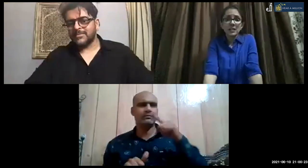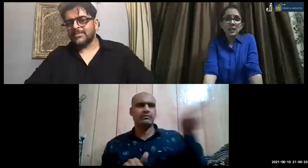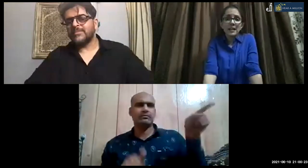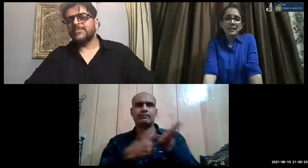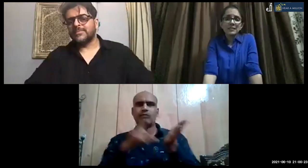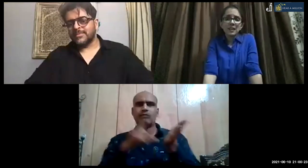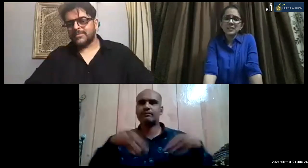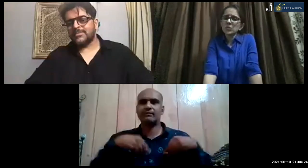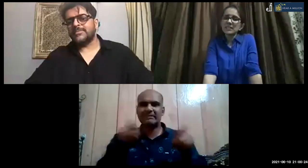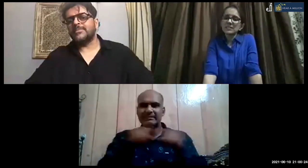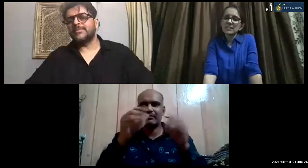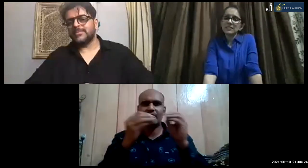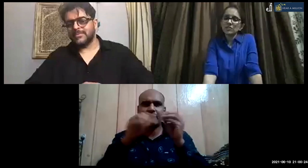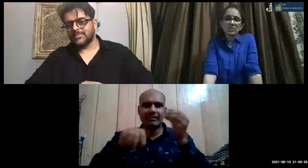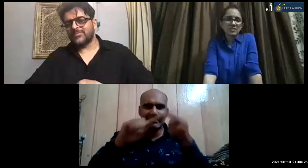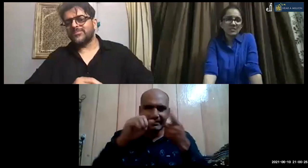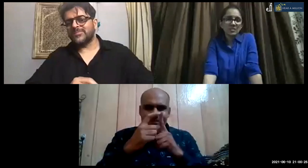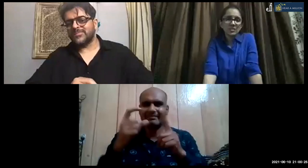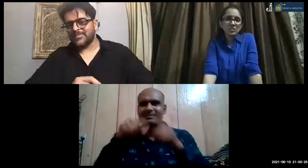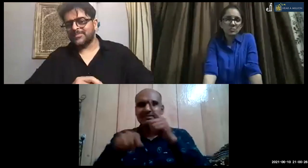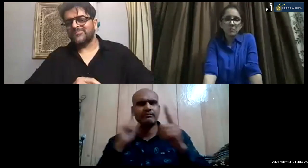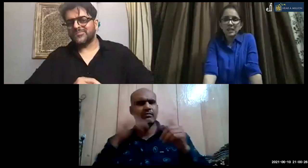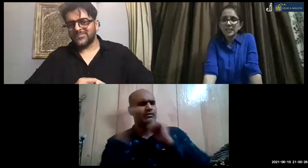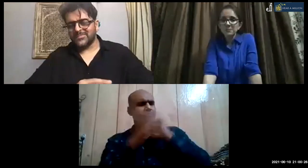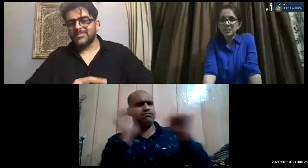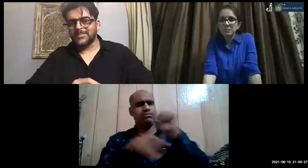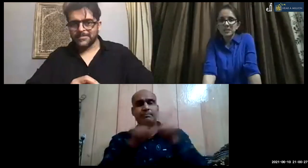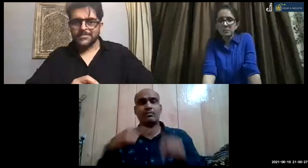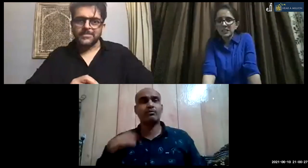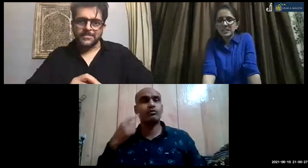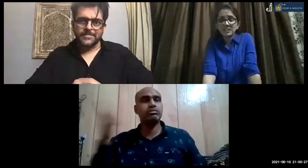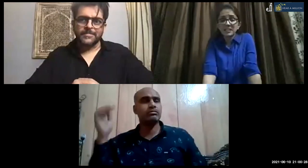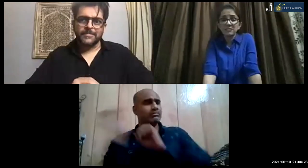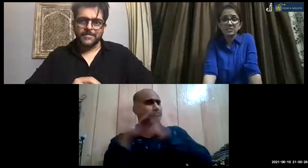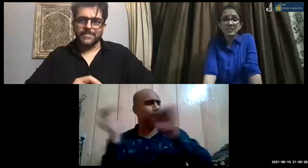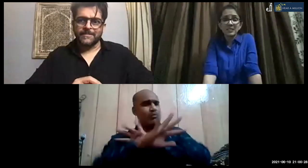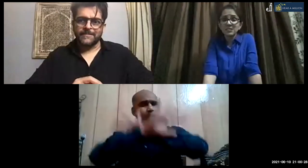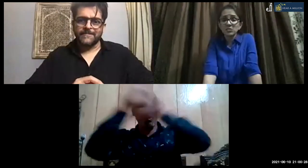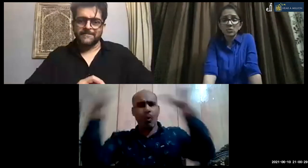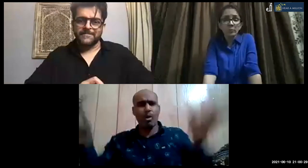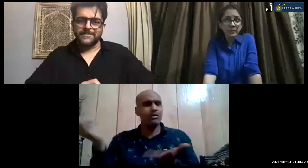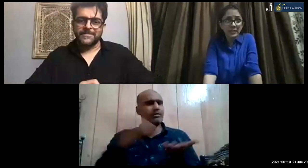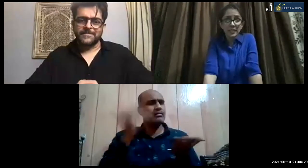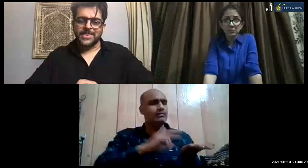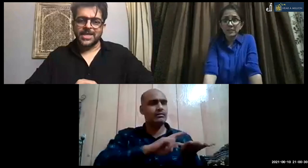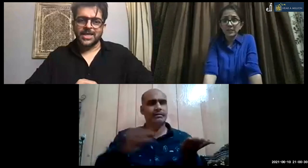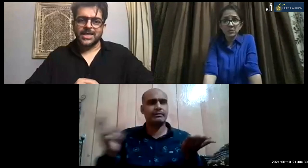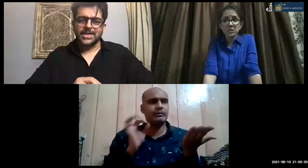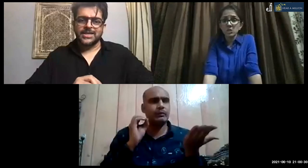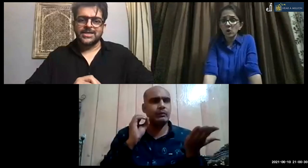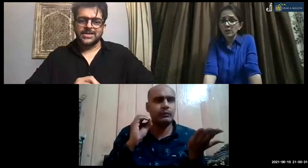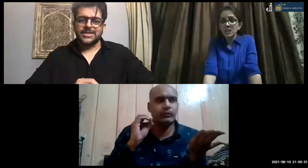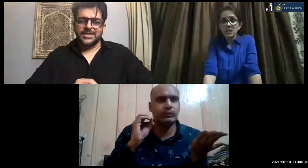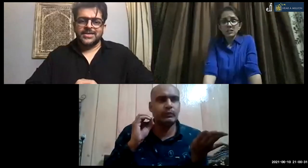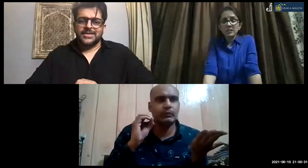that. And I totally understand that it just, you know, it's just about mind games, like be it the B.Ed and D.Ed. We've written letters so many times. Like when I was